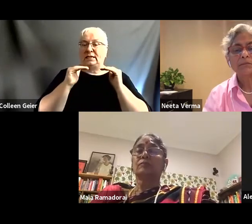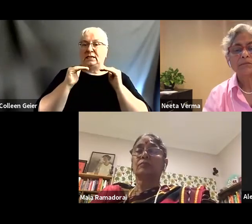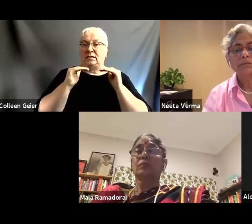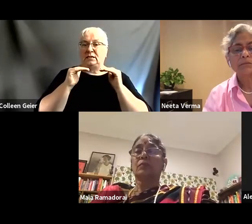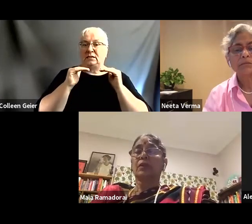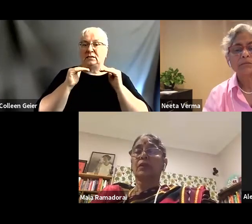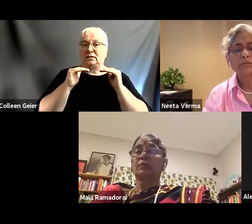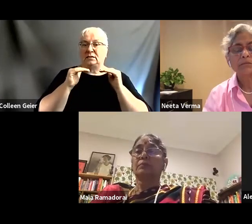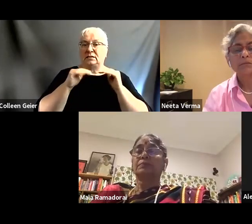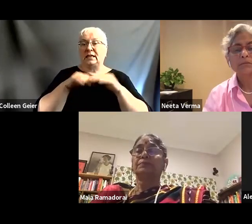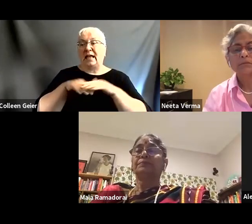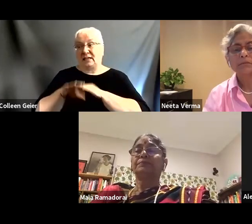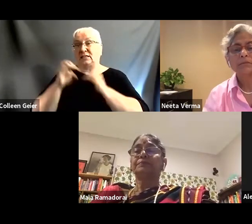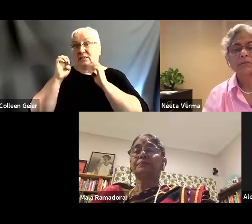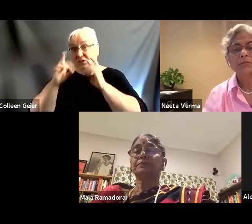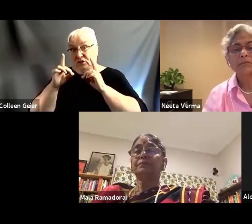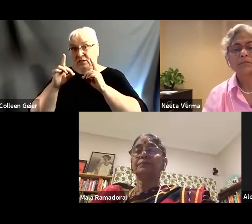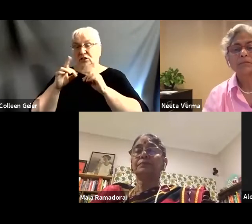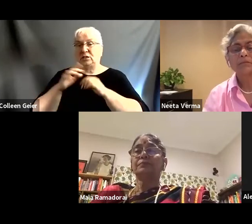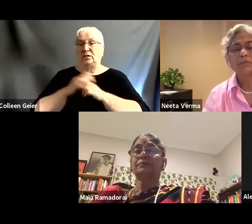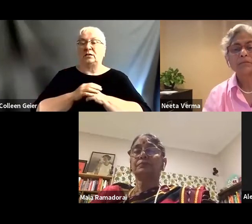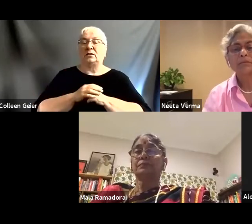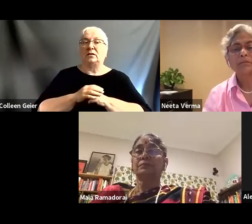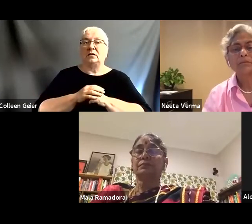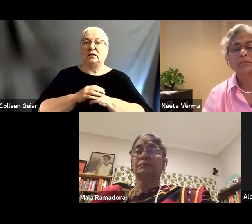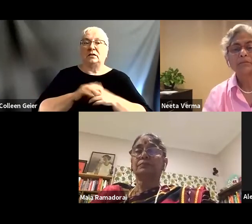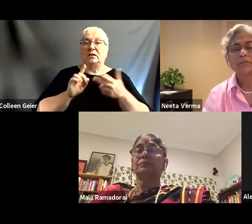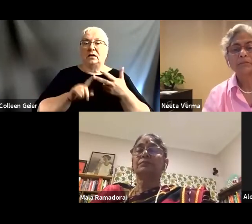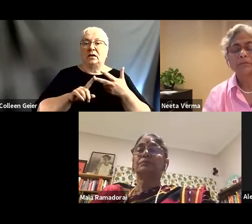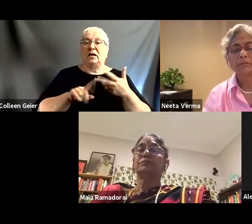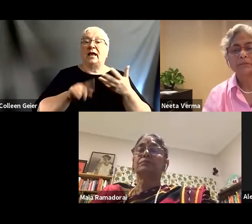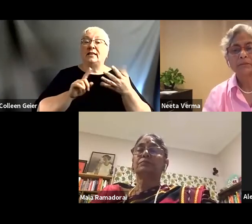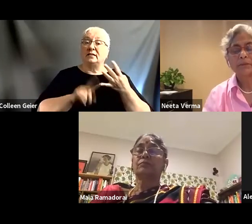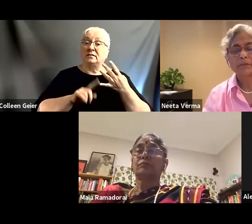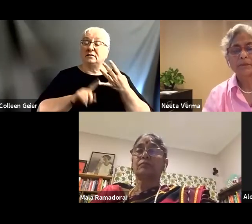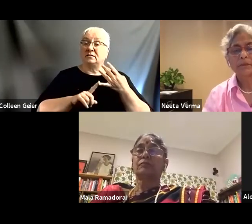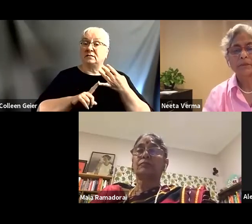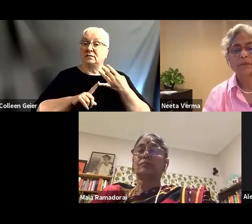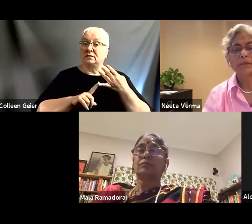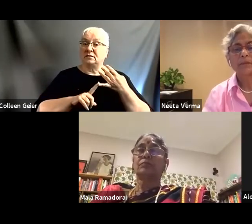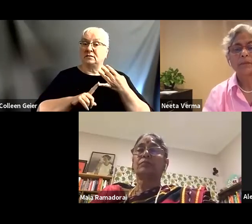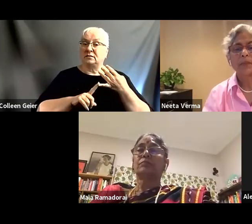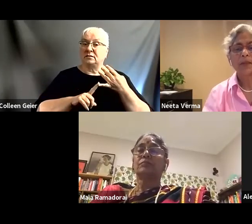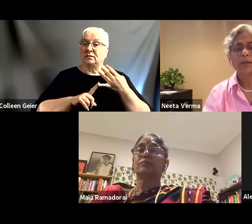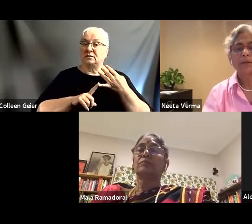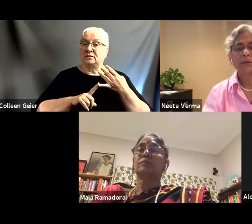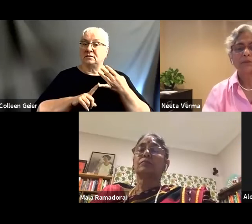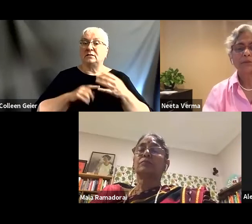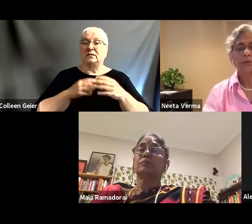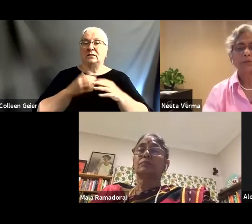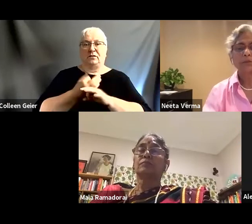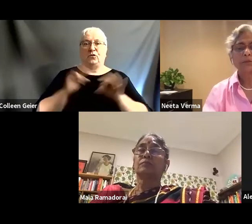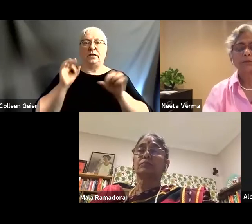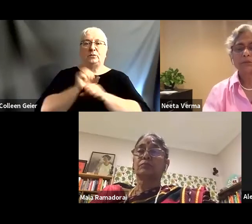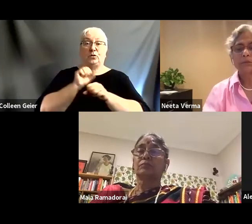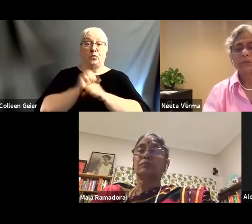both access and education, and access within education, and also the freedom to work remotely